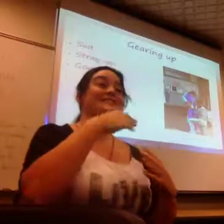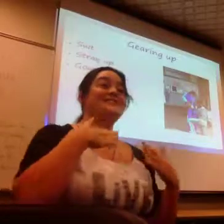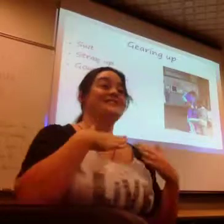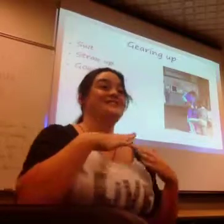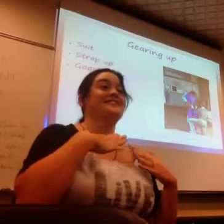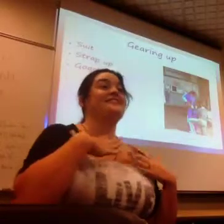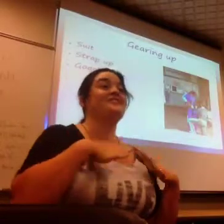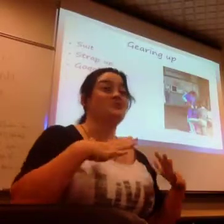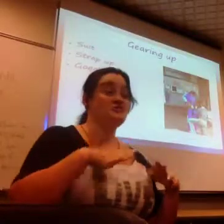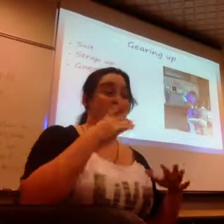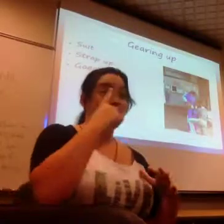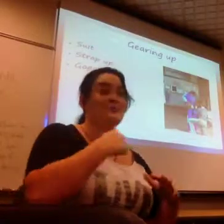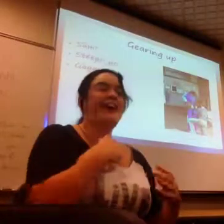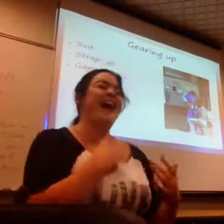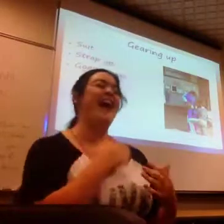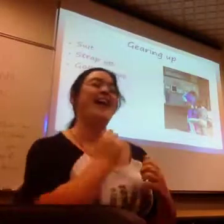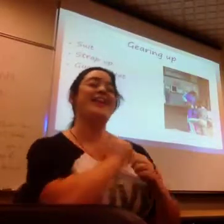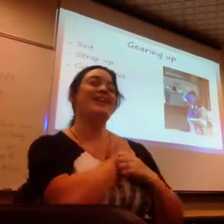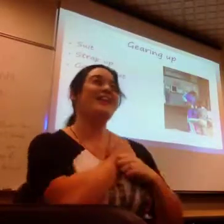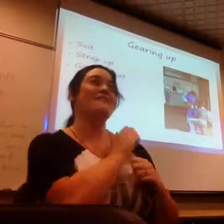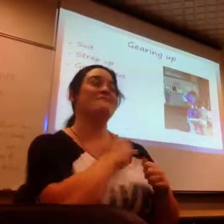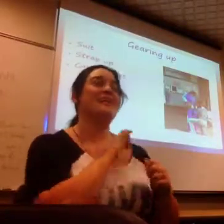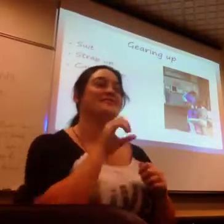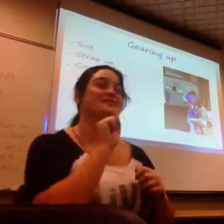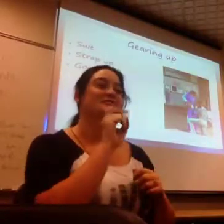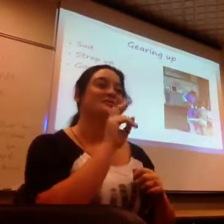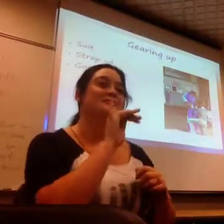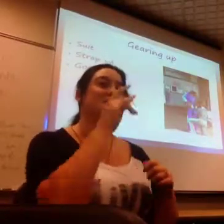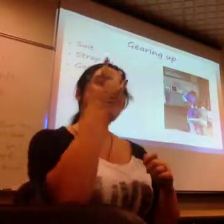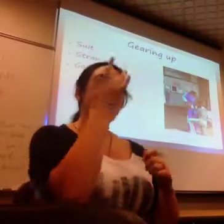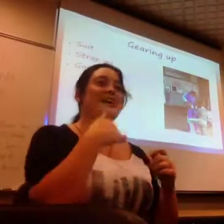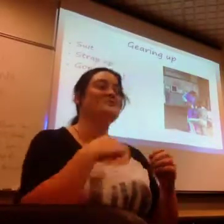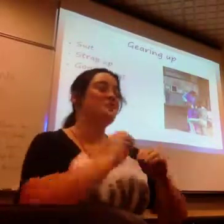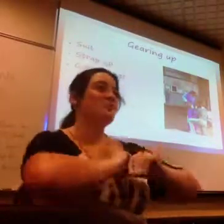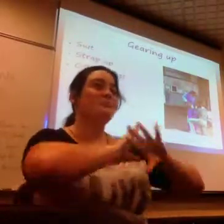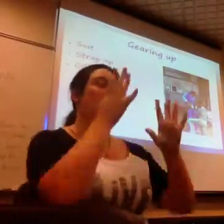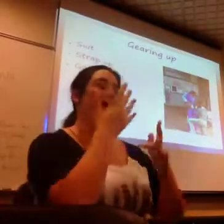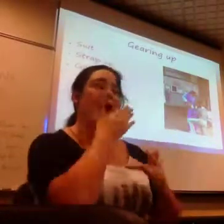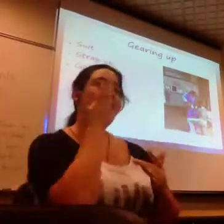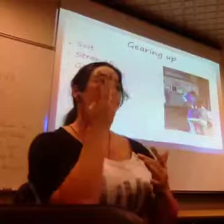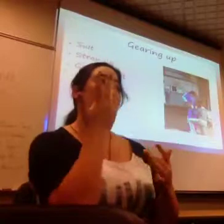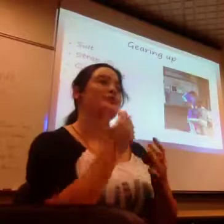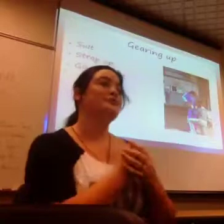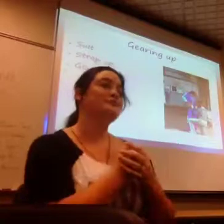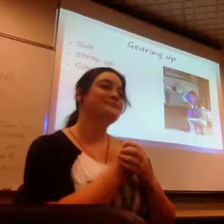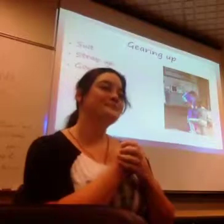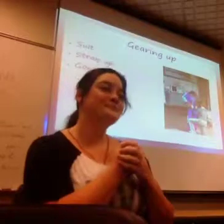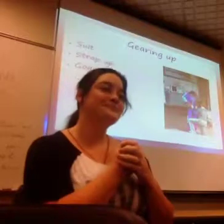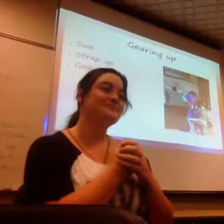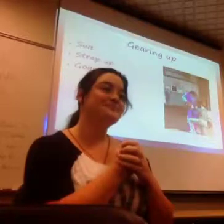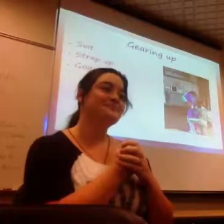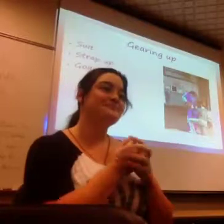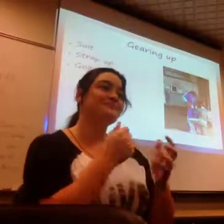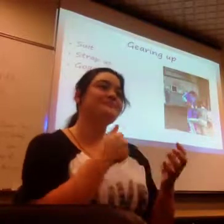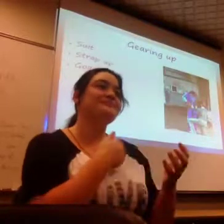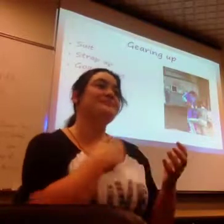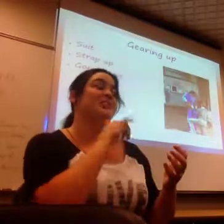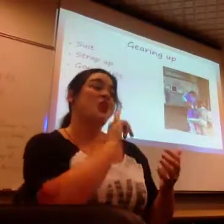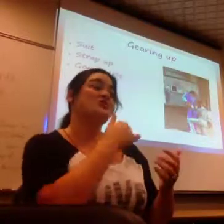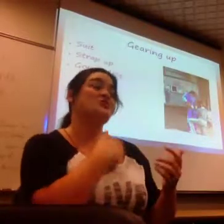bright and colorful. And I guess they were really happy too because nobody had been able to use that suit in a while. Because so they were all